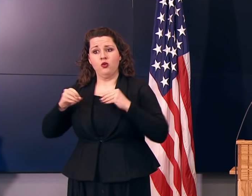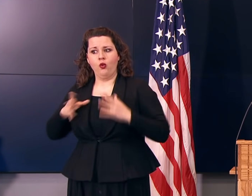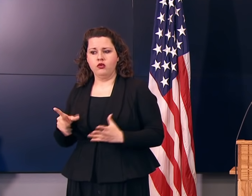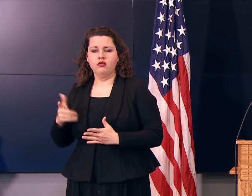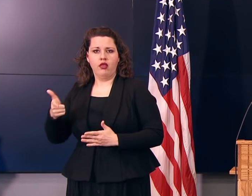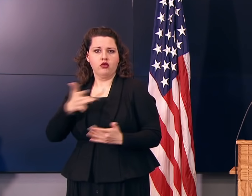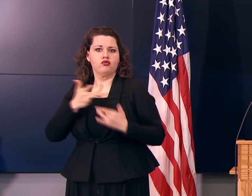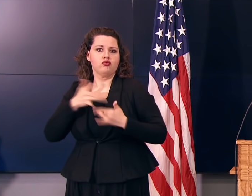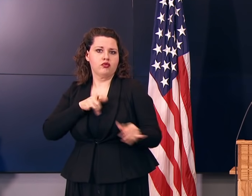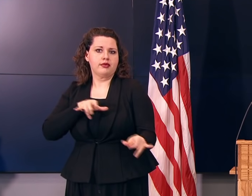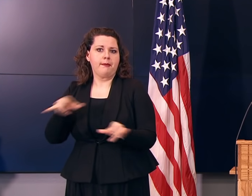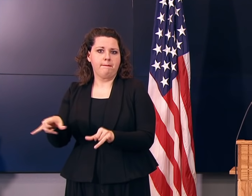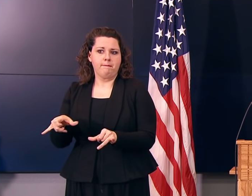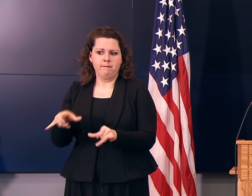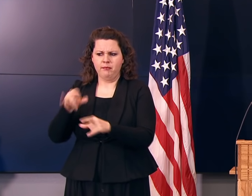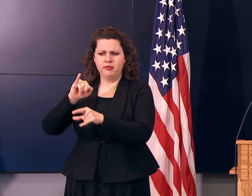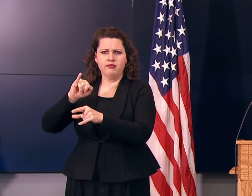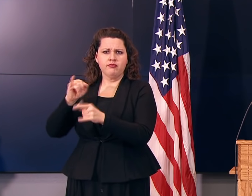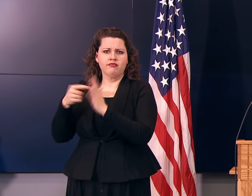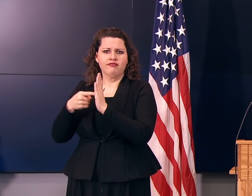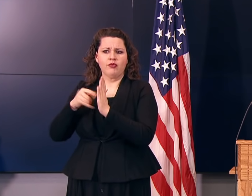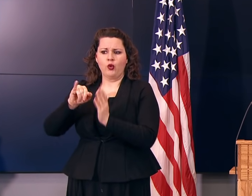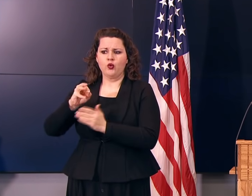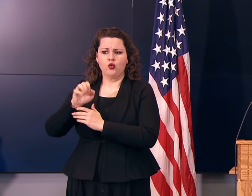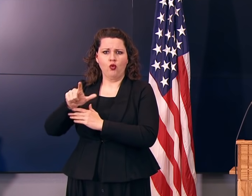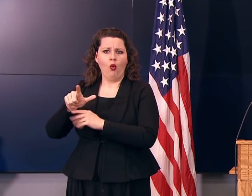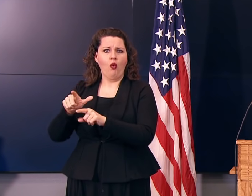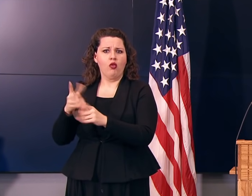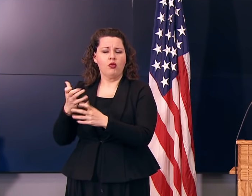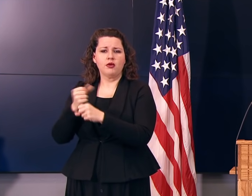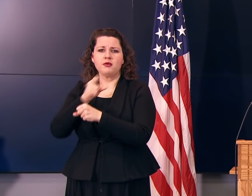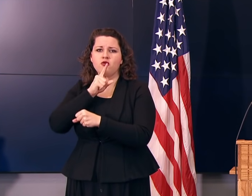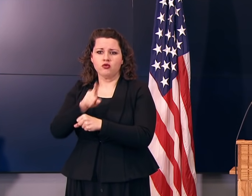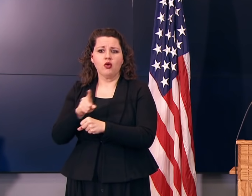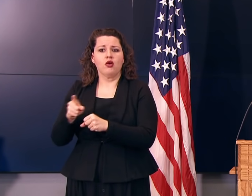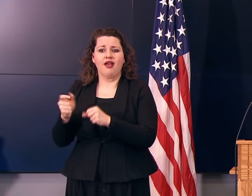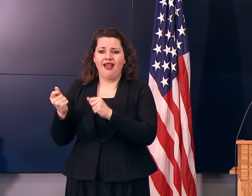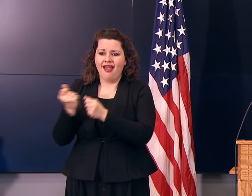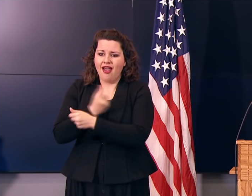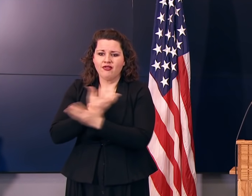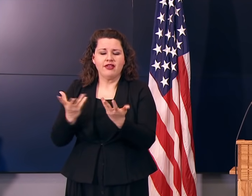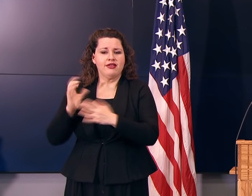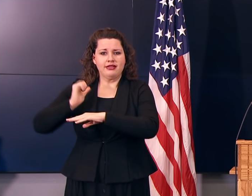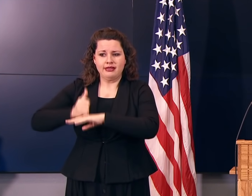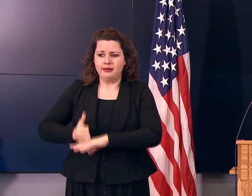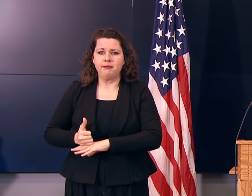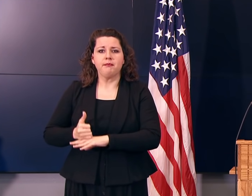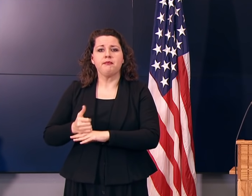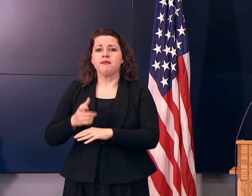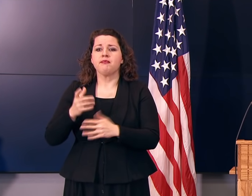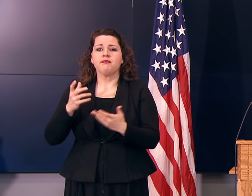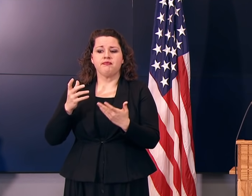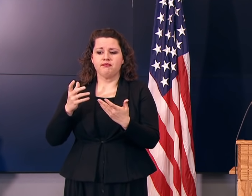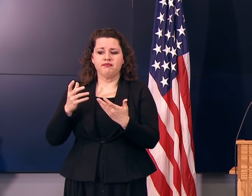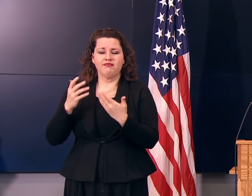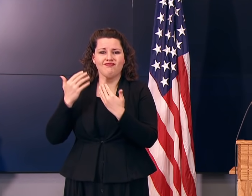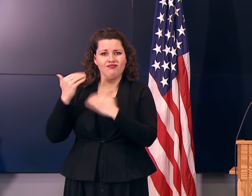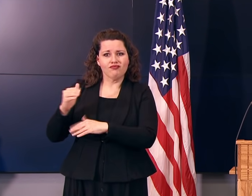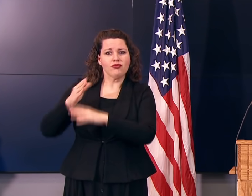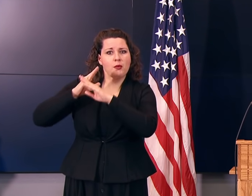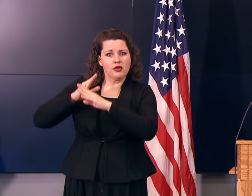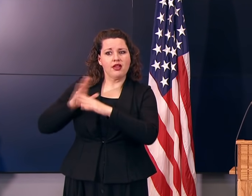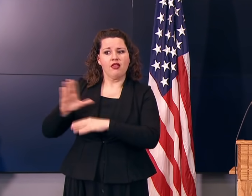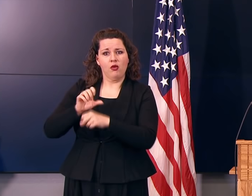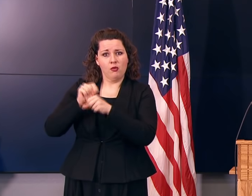heard from Joel, that they want to make sure that they've put all the measures in place, not only to protect